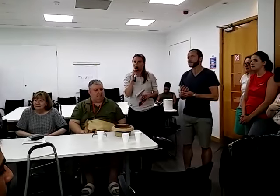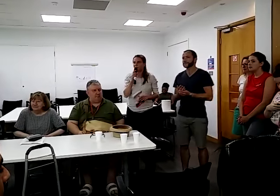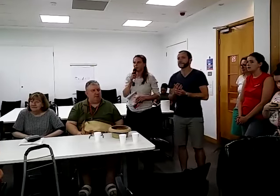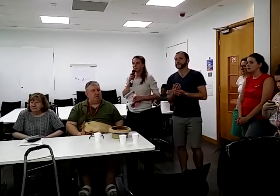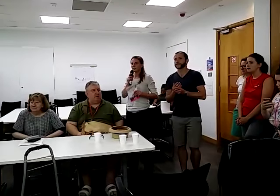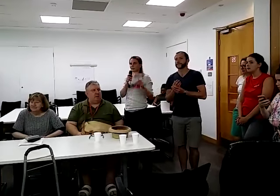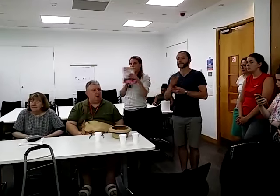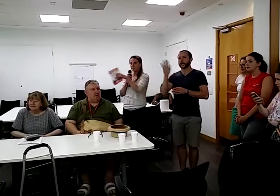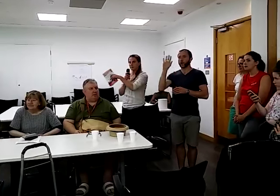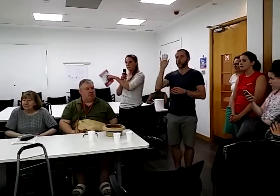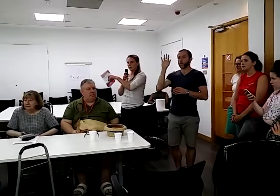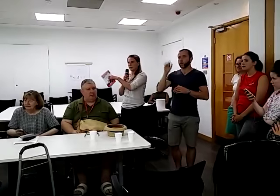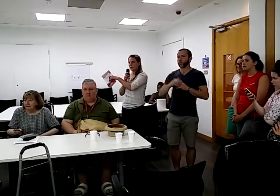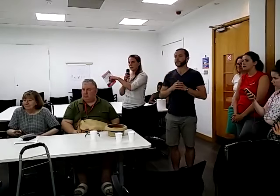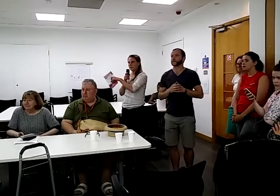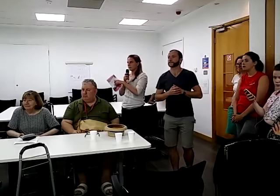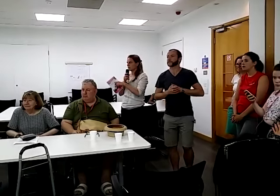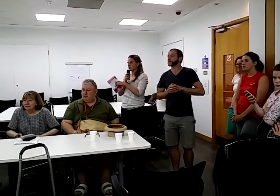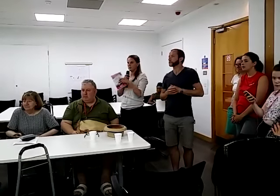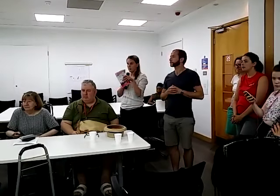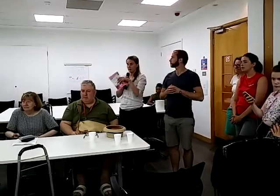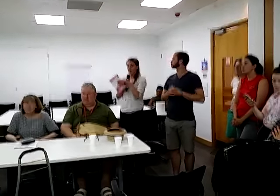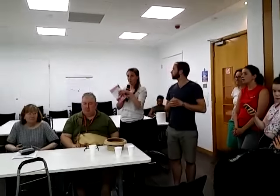Hi, hello.